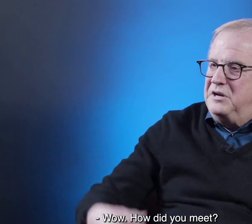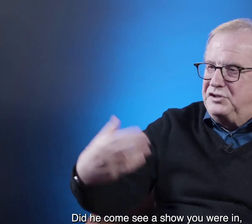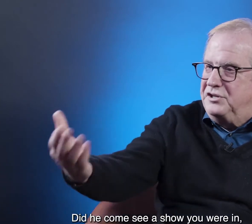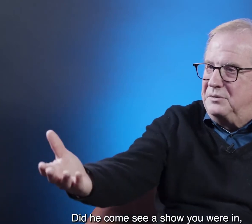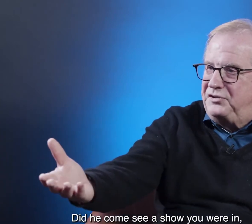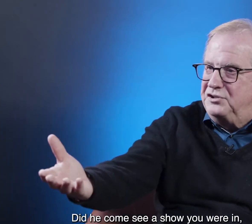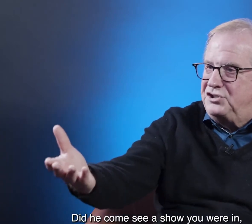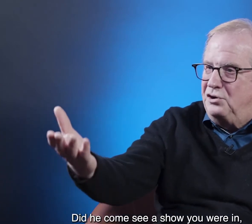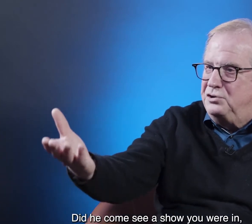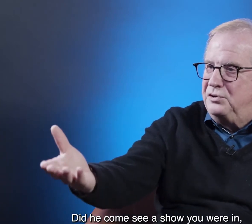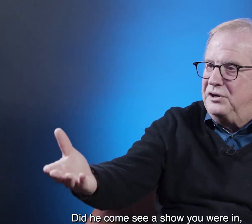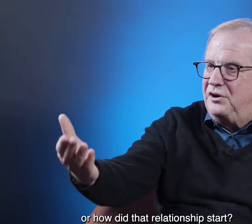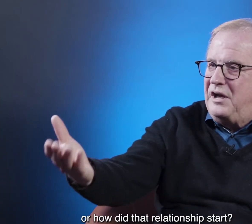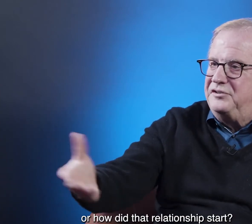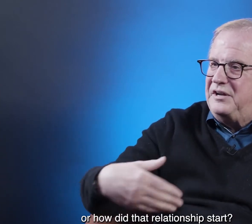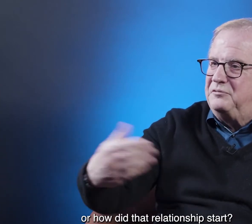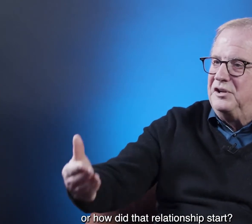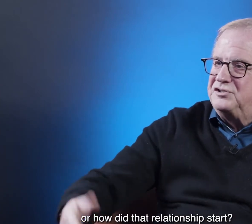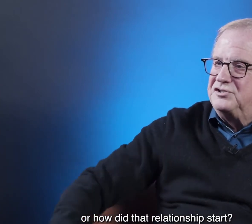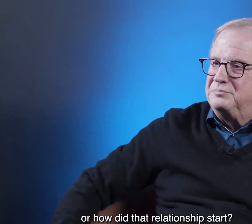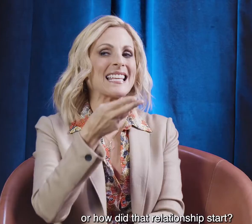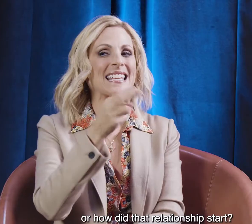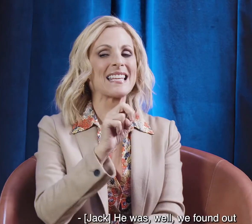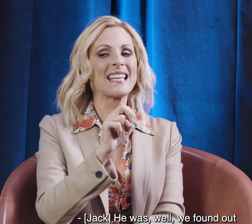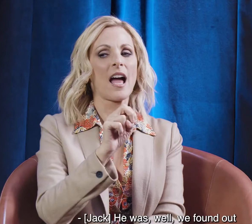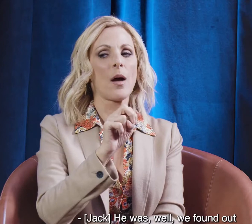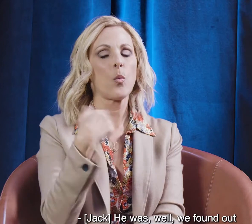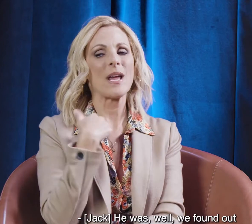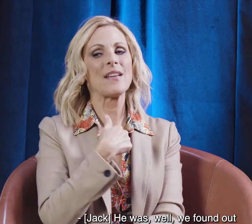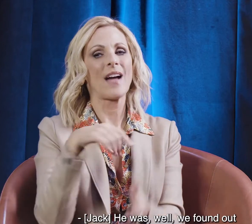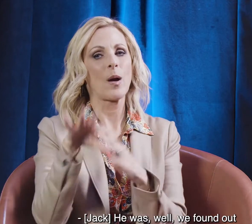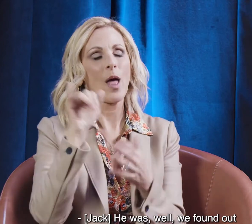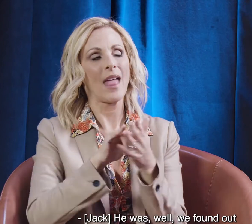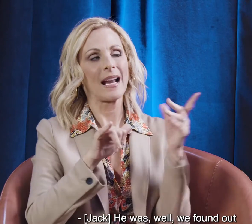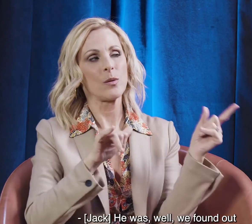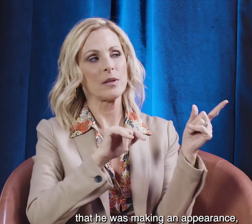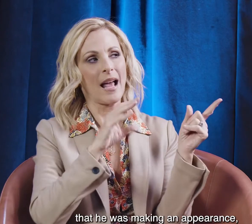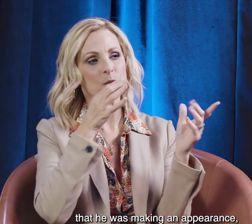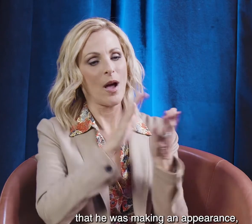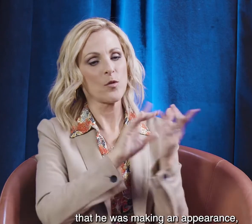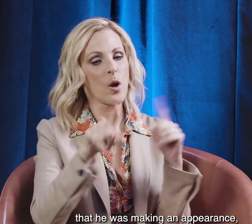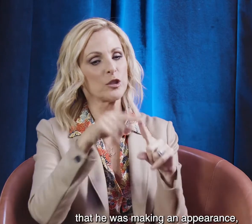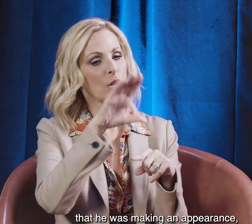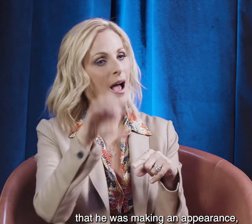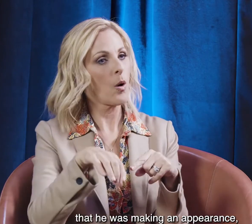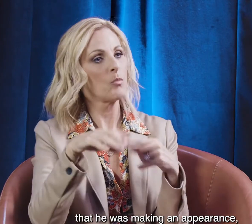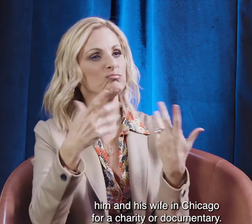Did he come see a show you were in, or how did that relationship start? We found out that he was making an appearance, him